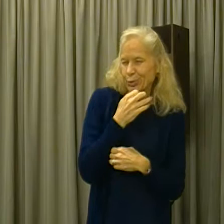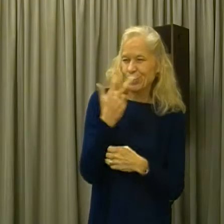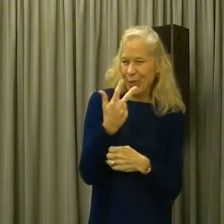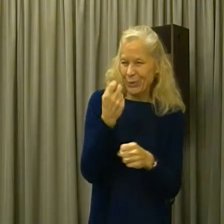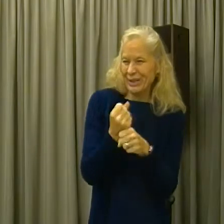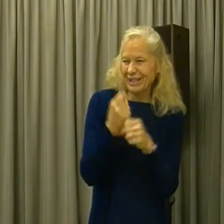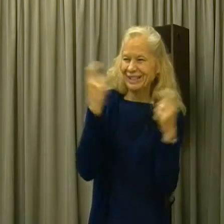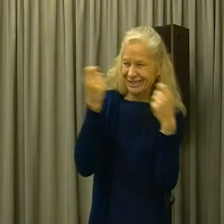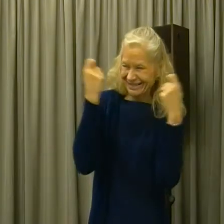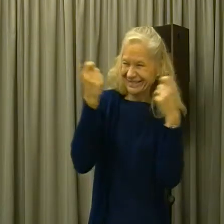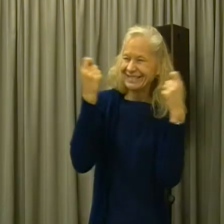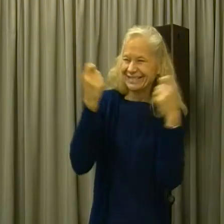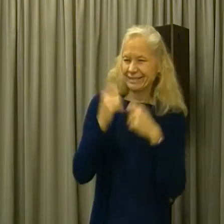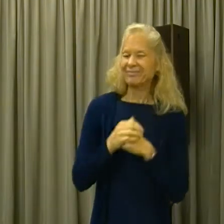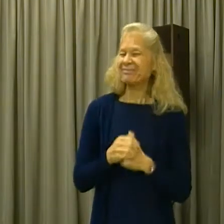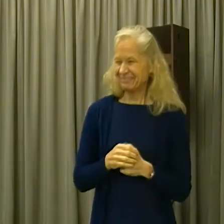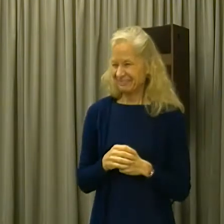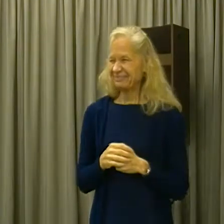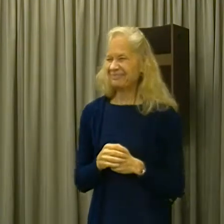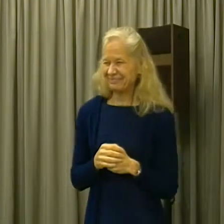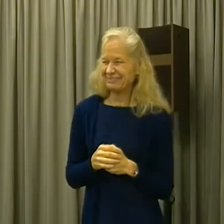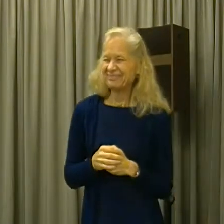Yes. Praise the Lord. We're thankful for that as well.